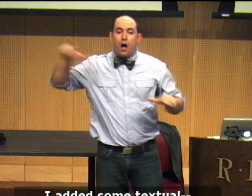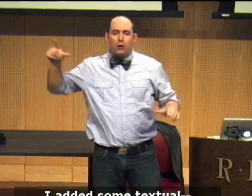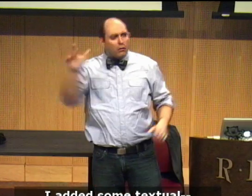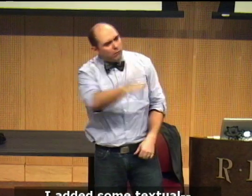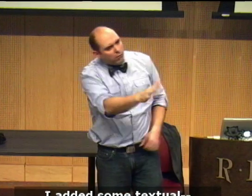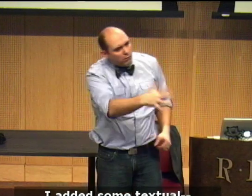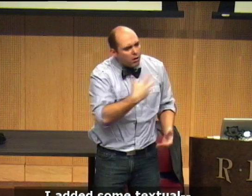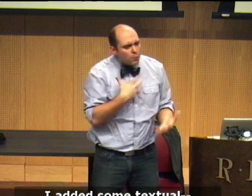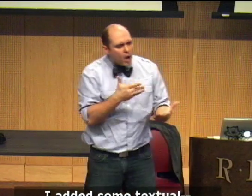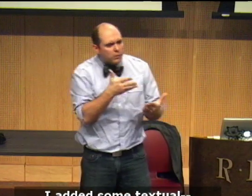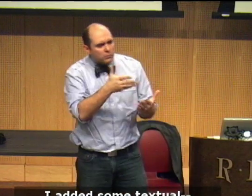textural